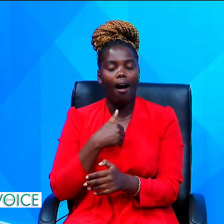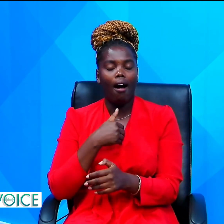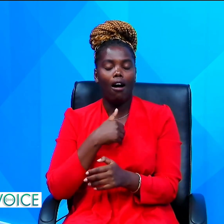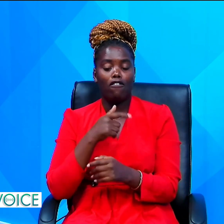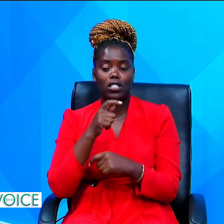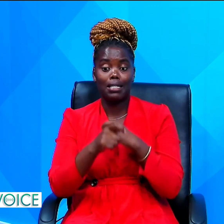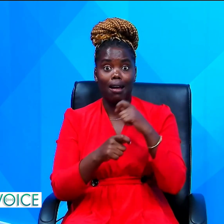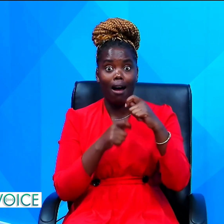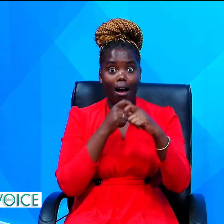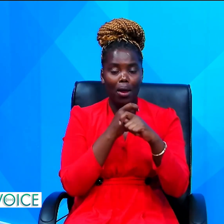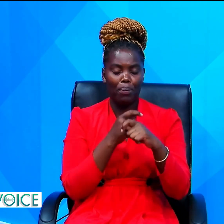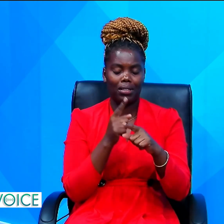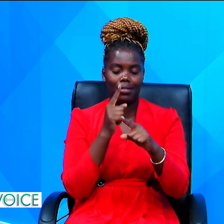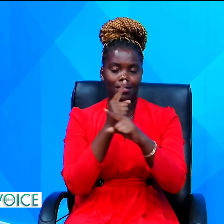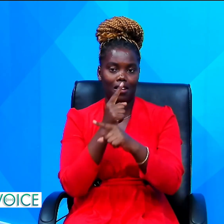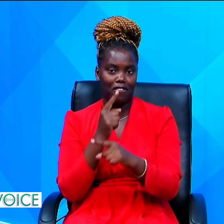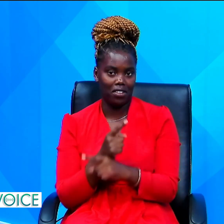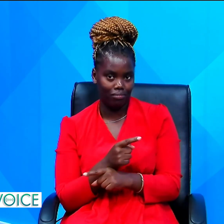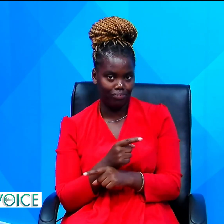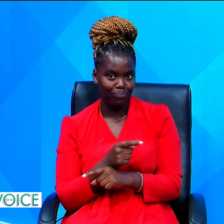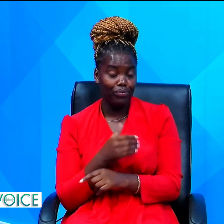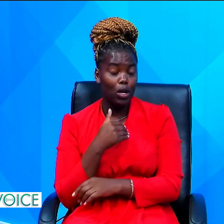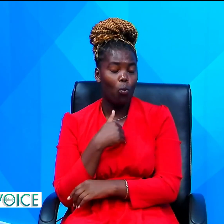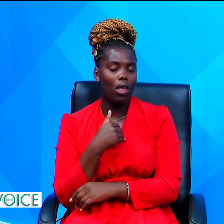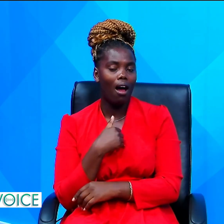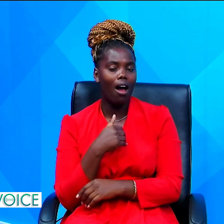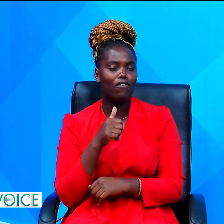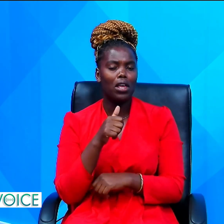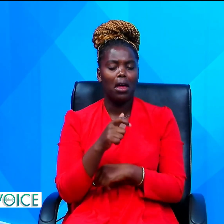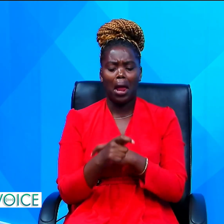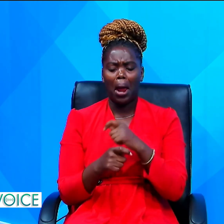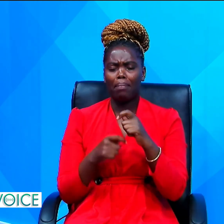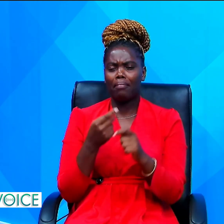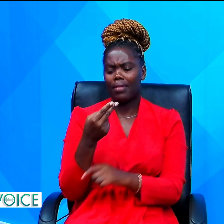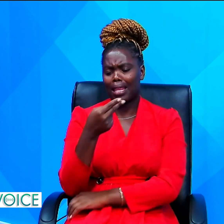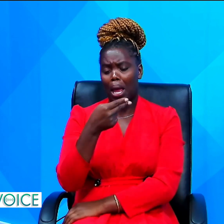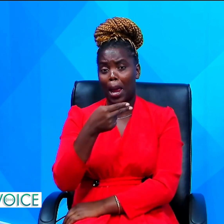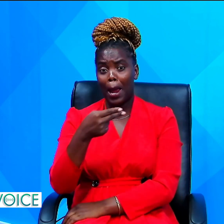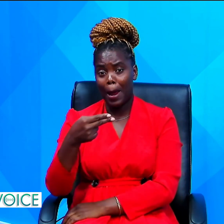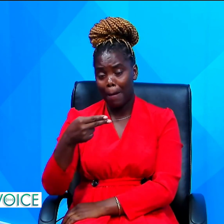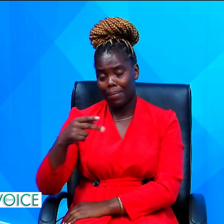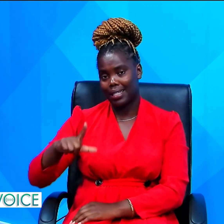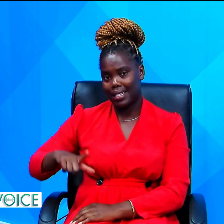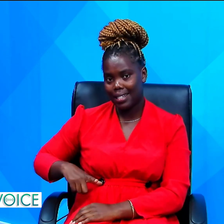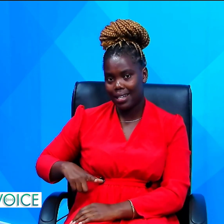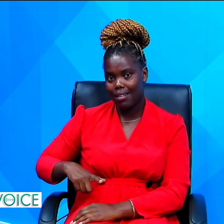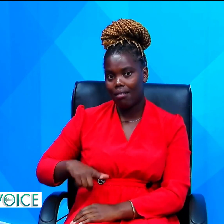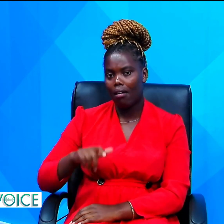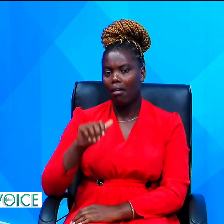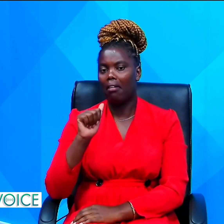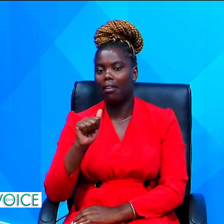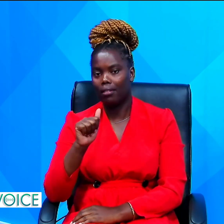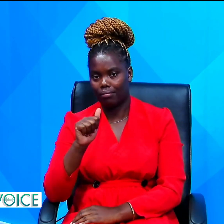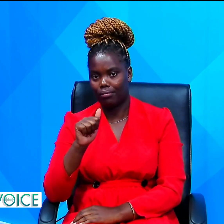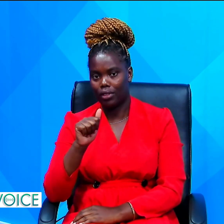and the types and the different types of hepatitis. We have hepatitis A, we have